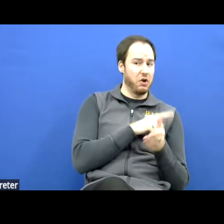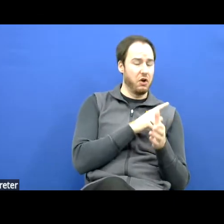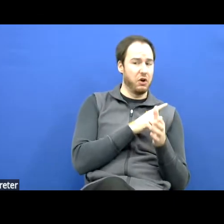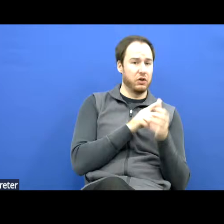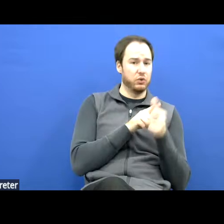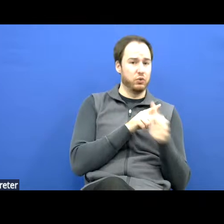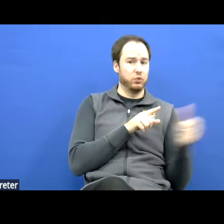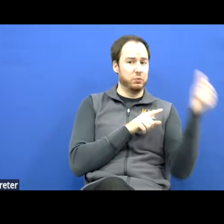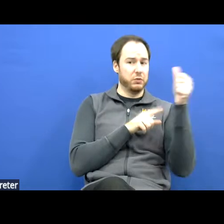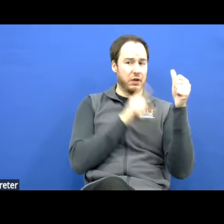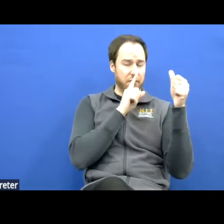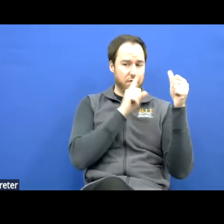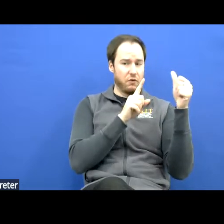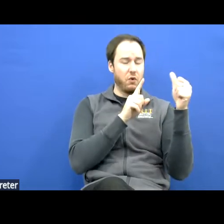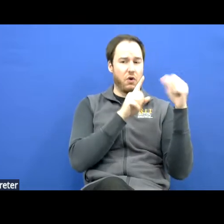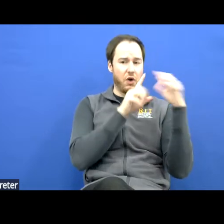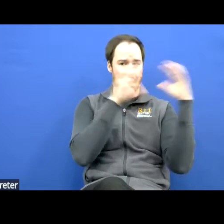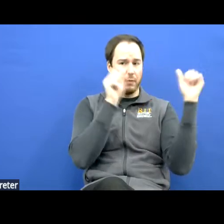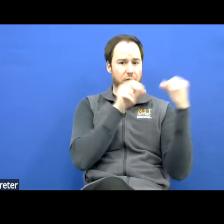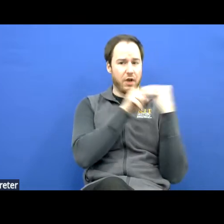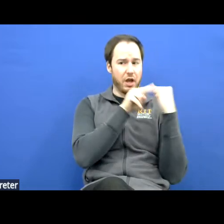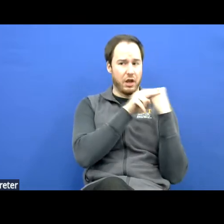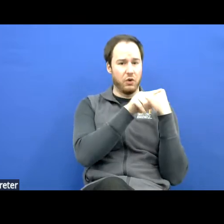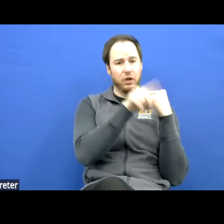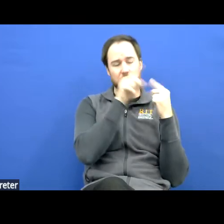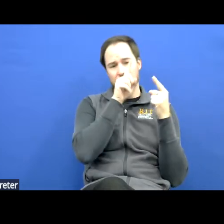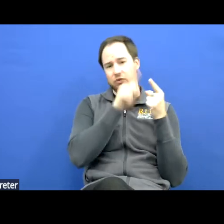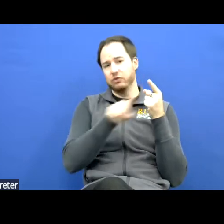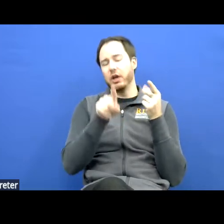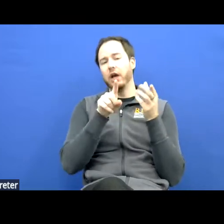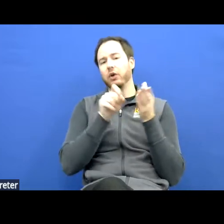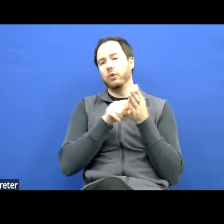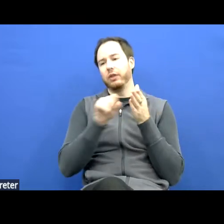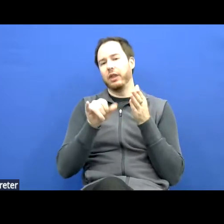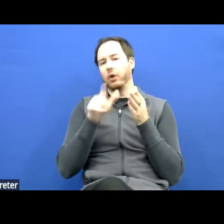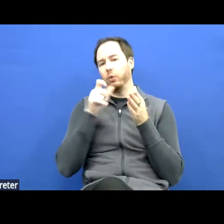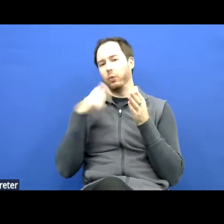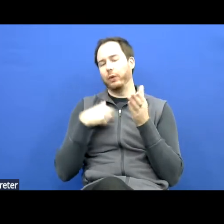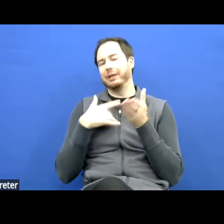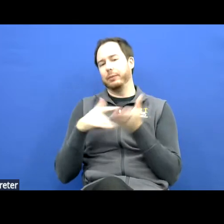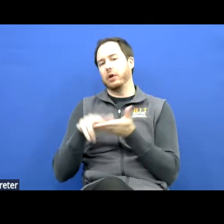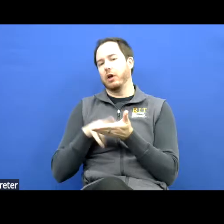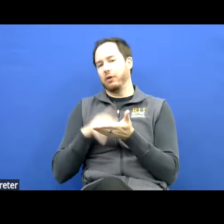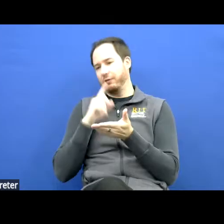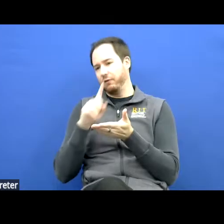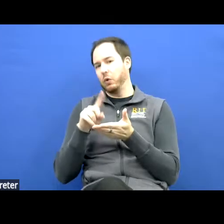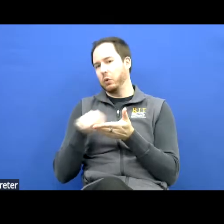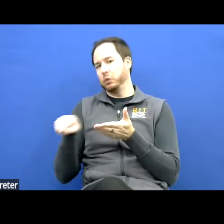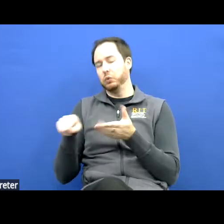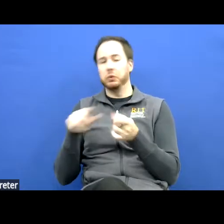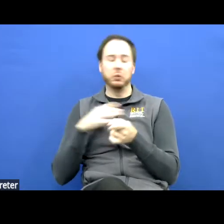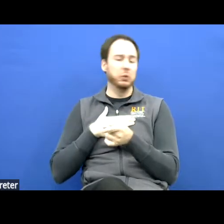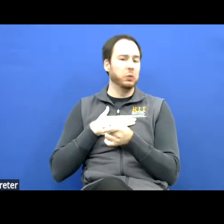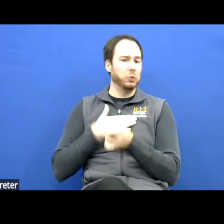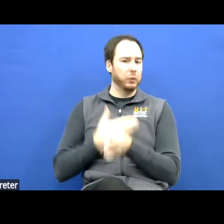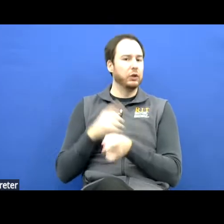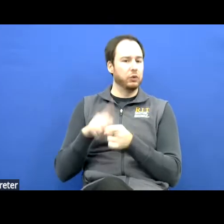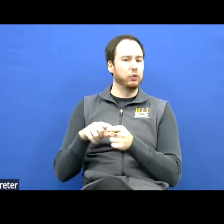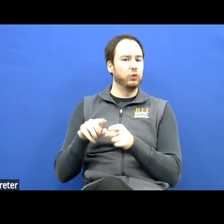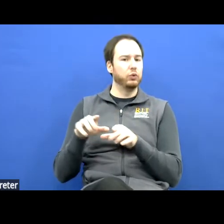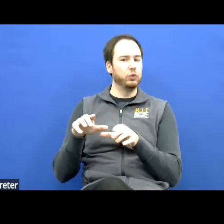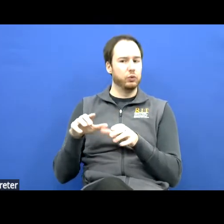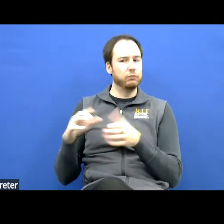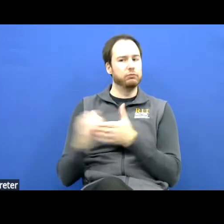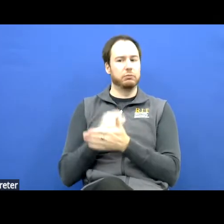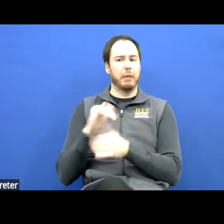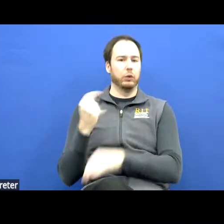superintendent of highways, checked with the Villager Paving who we use to, and they will be able to do it Tuesday.